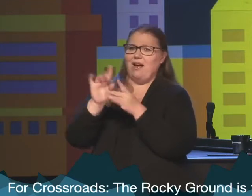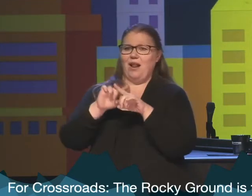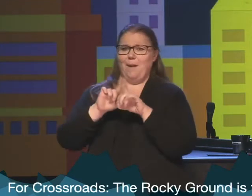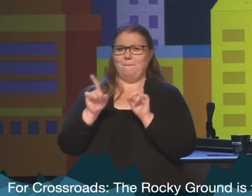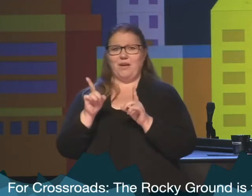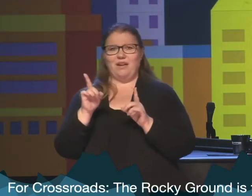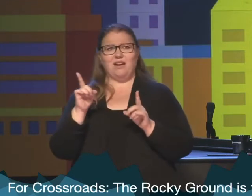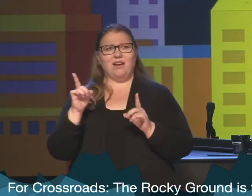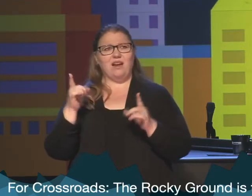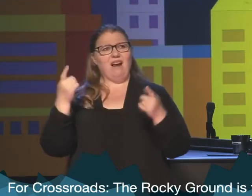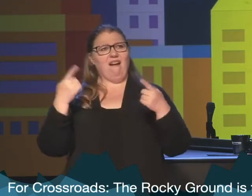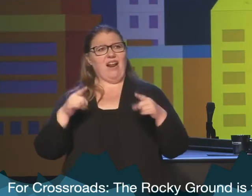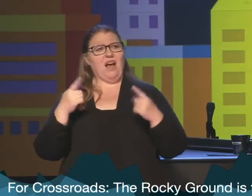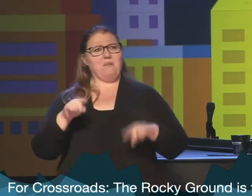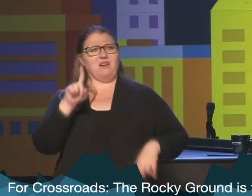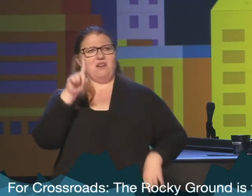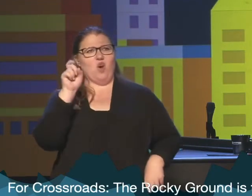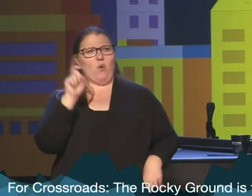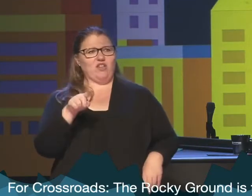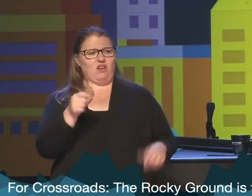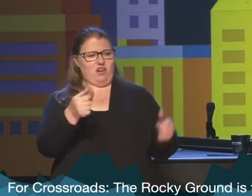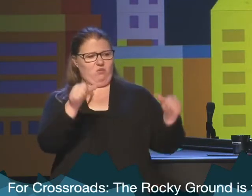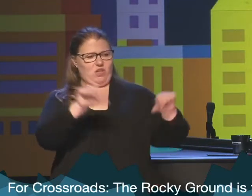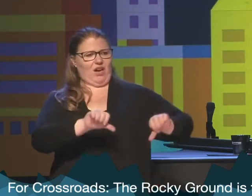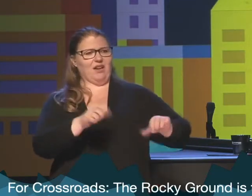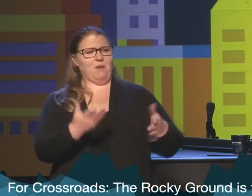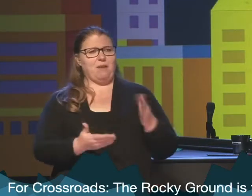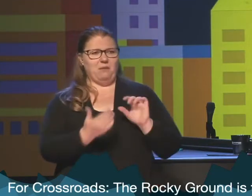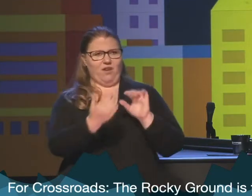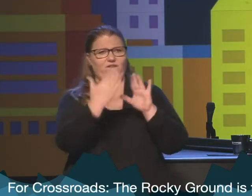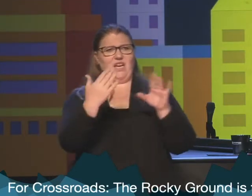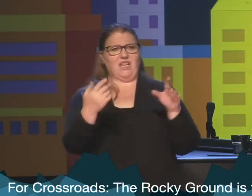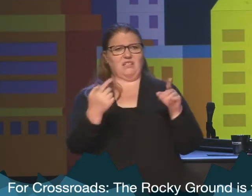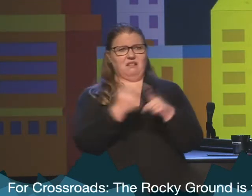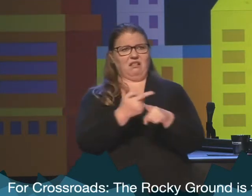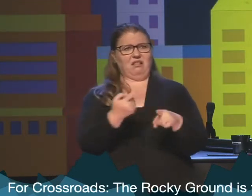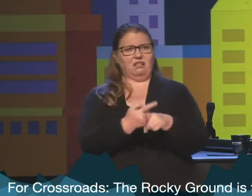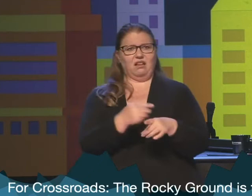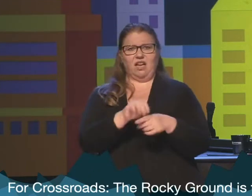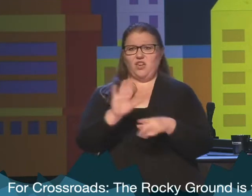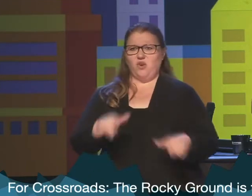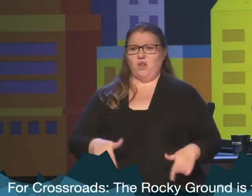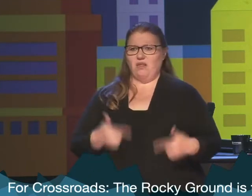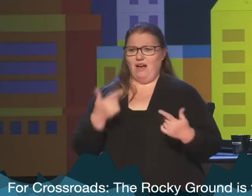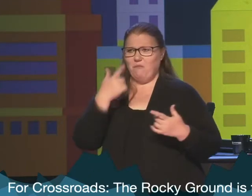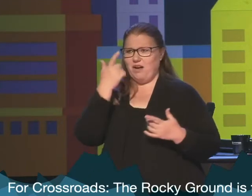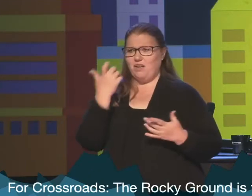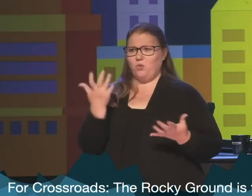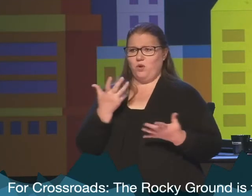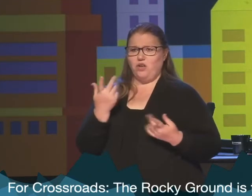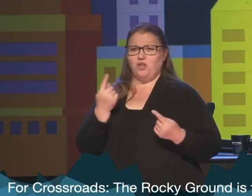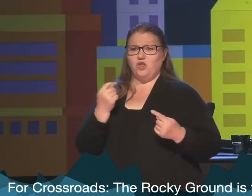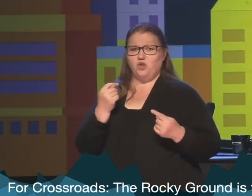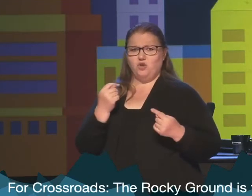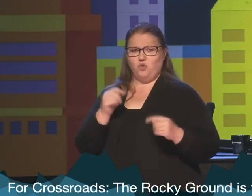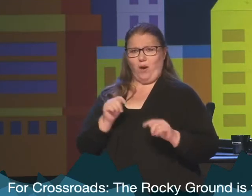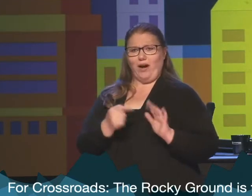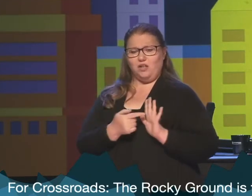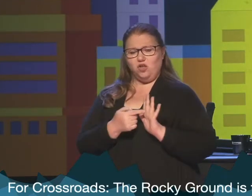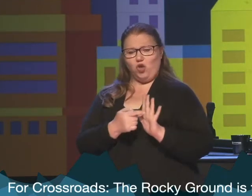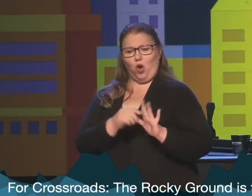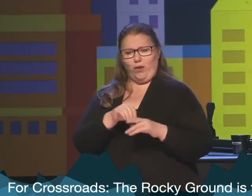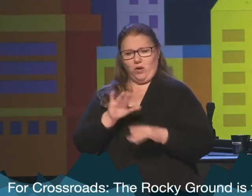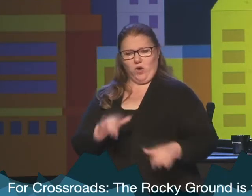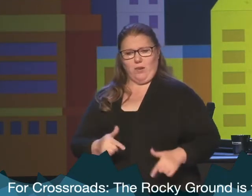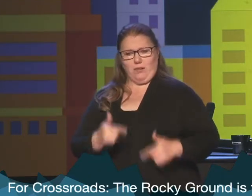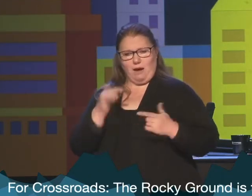question and that question was rejected. Maybe you faced an opposition in your life because of what you were trying to live into your